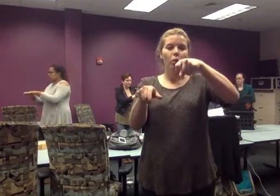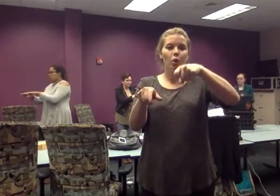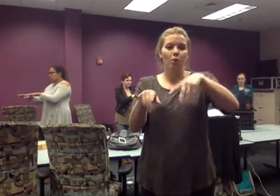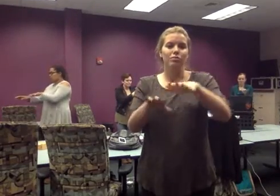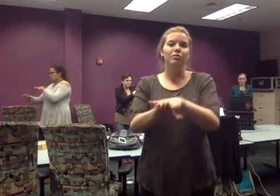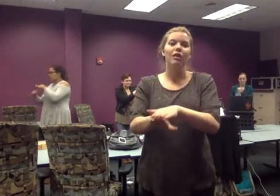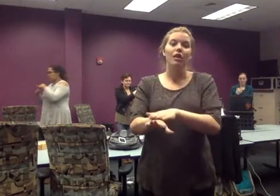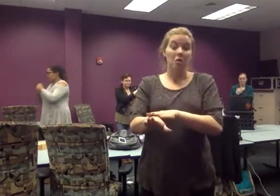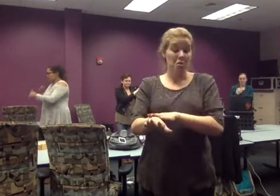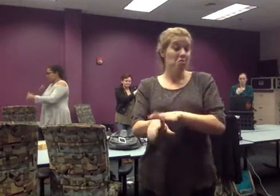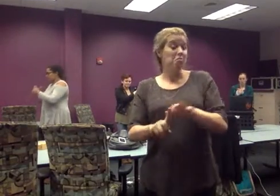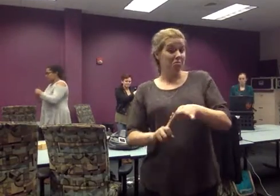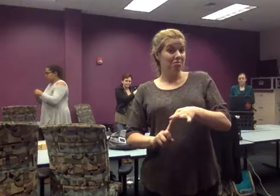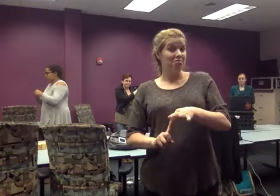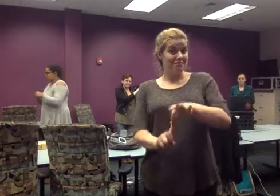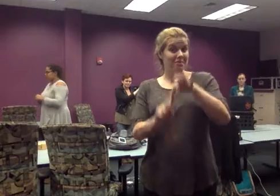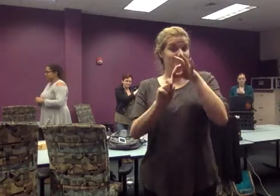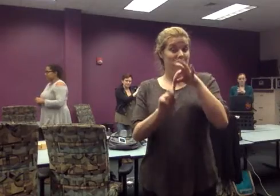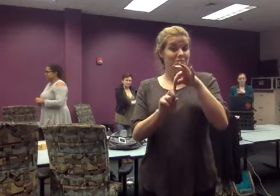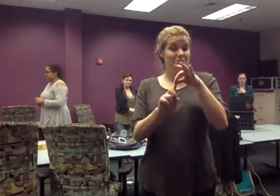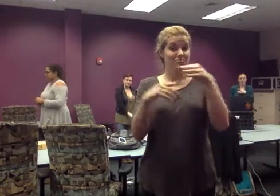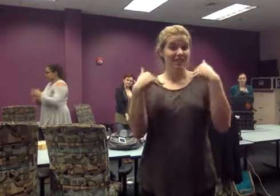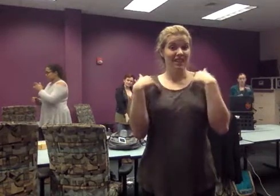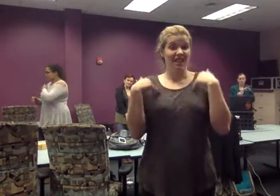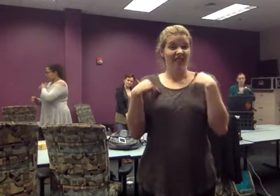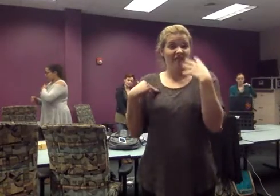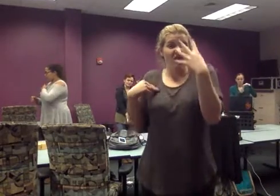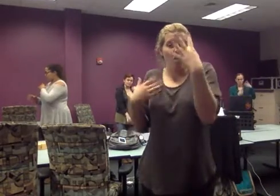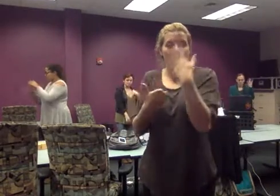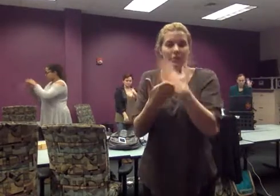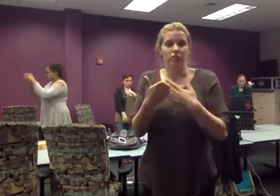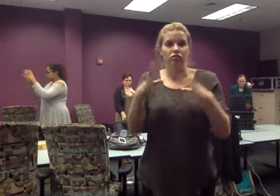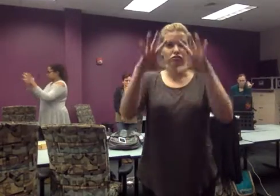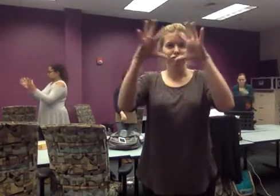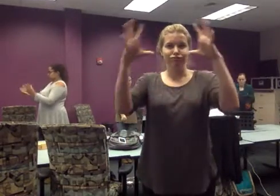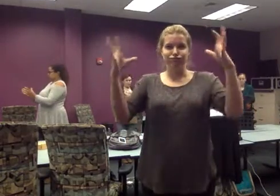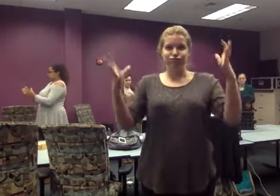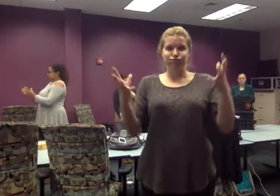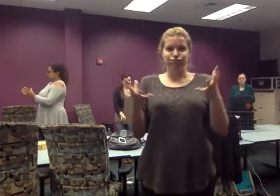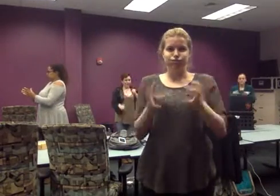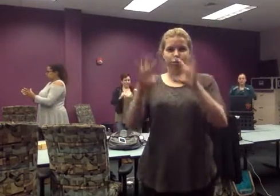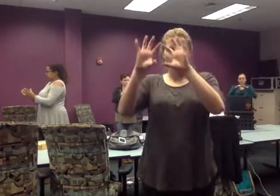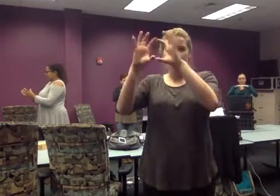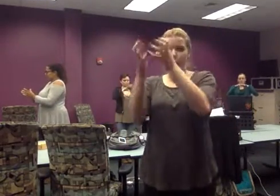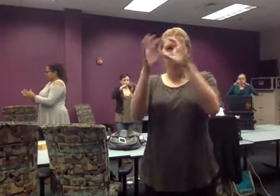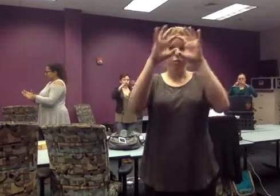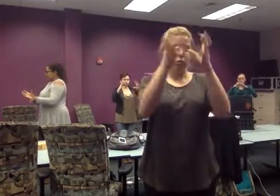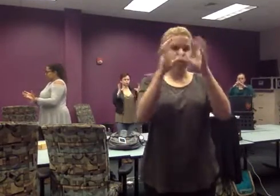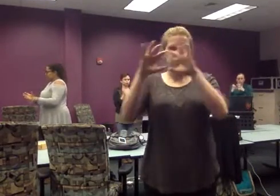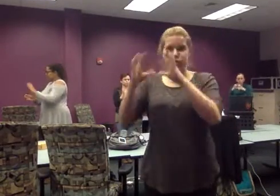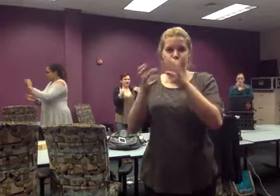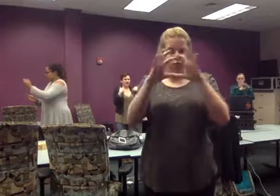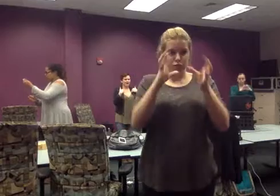it has 4 chambers, kind of like rooms. And these 4